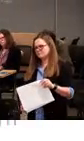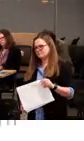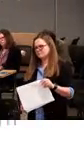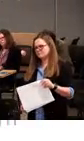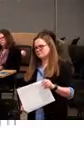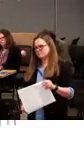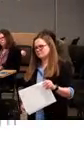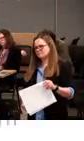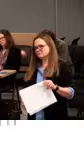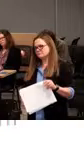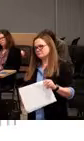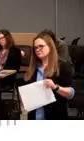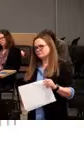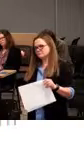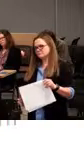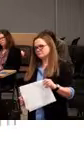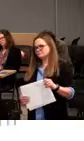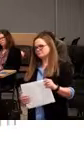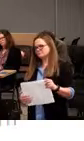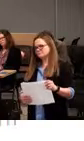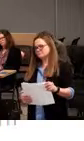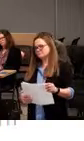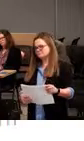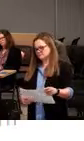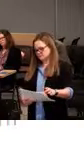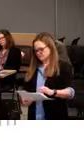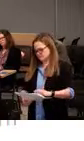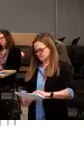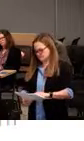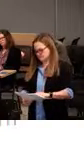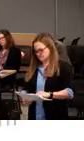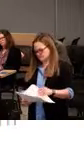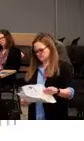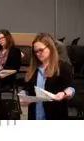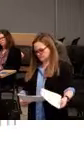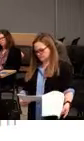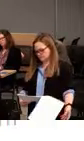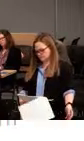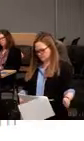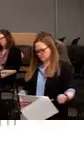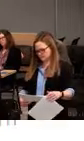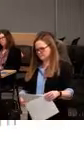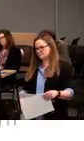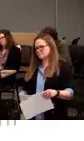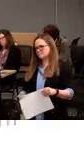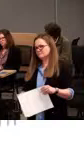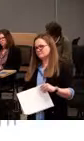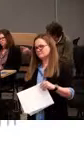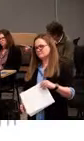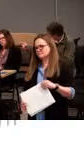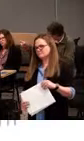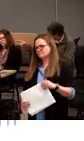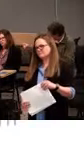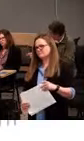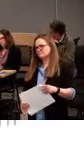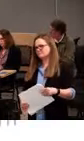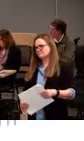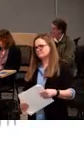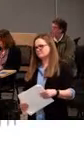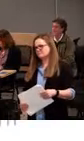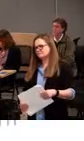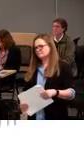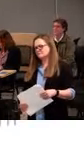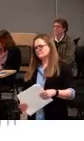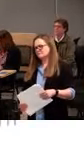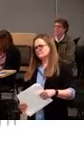impacts anybody new to the district, but anybody also new to teaching. And so what this program entails is an